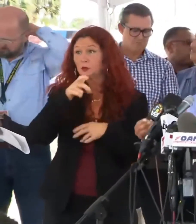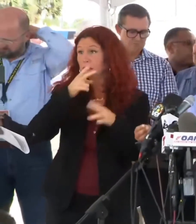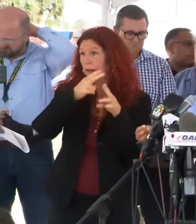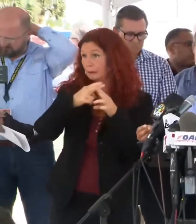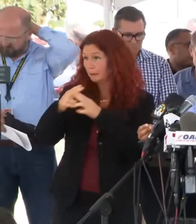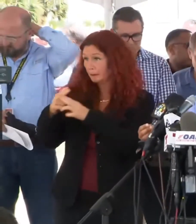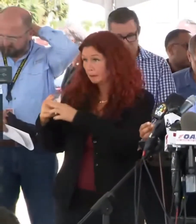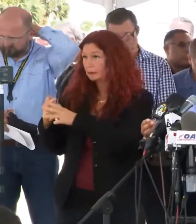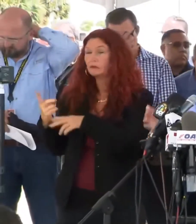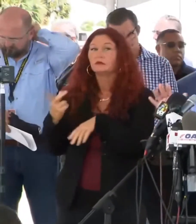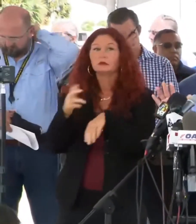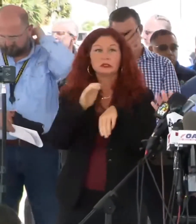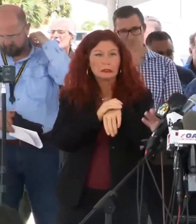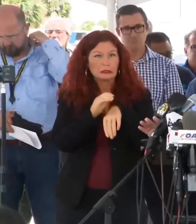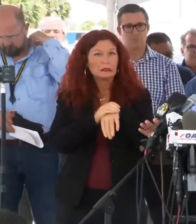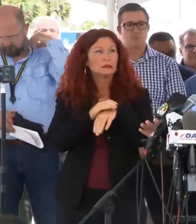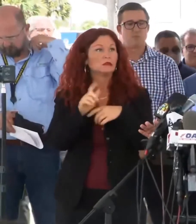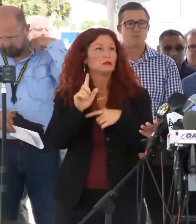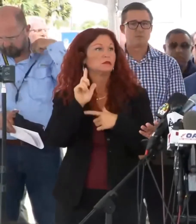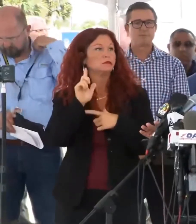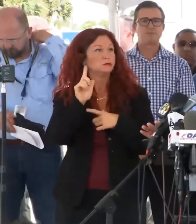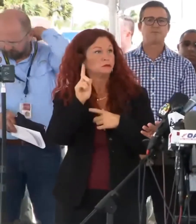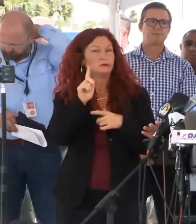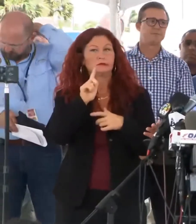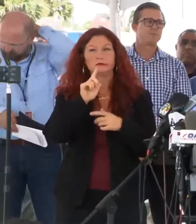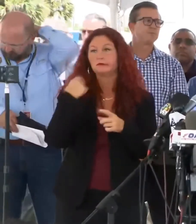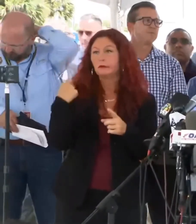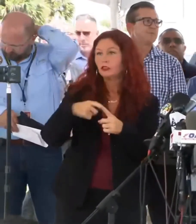have English followed by Spanish. Hold all questions to the end.